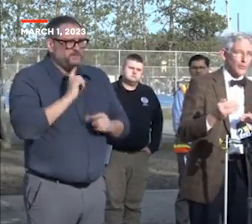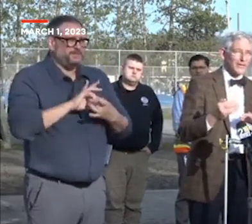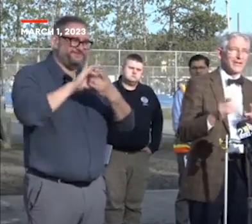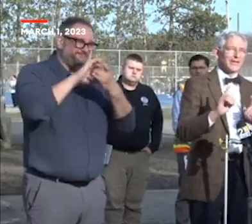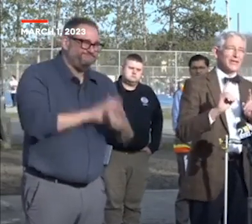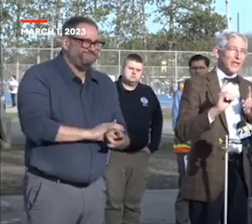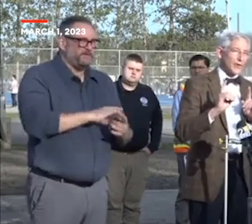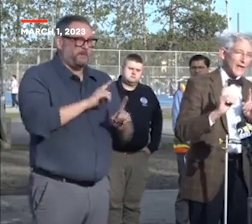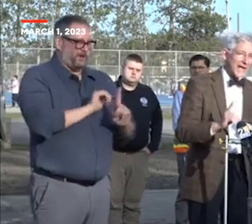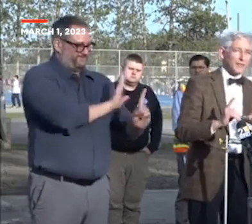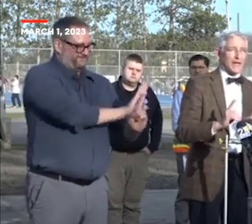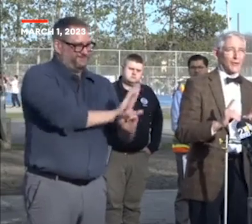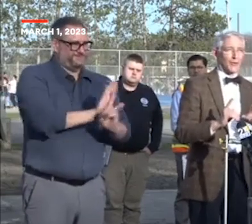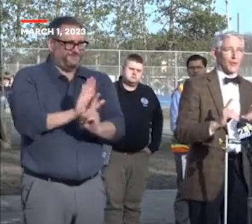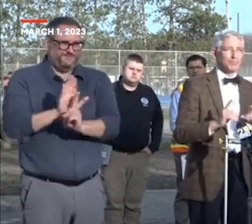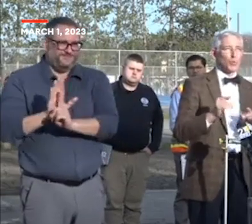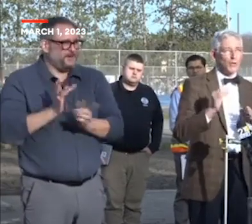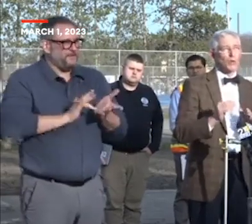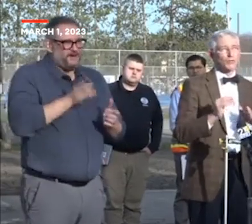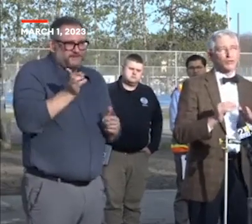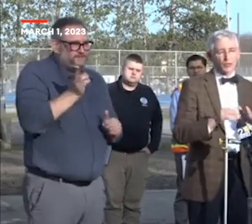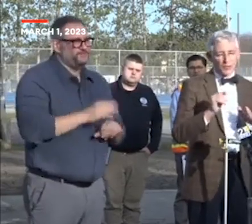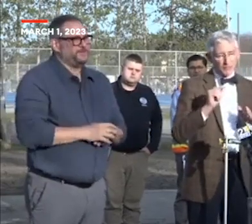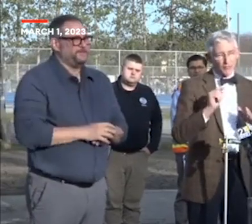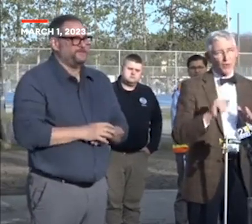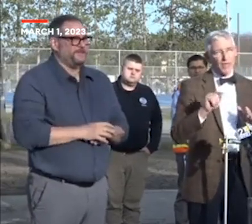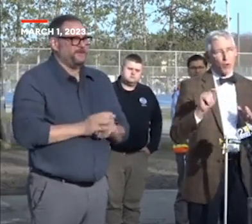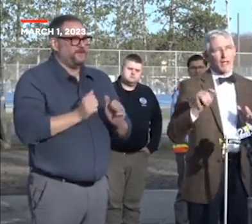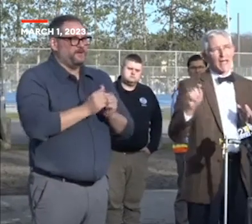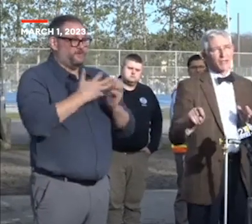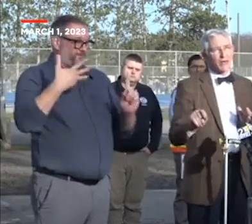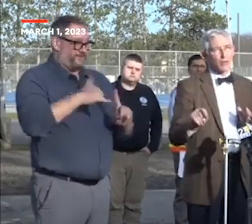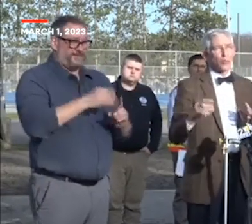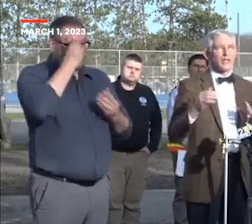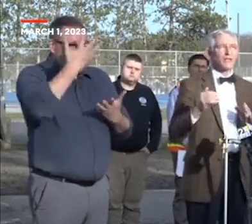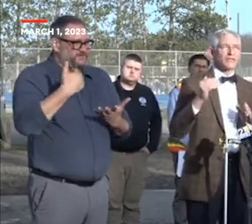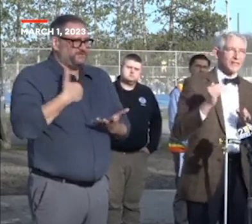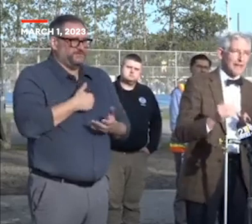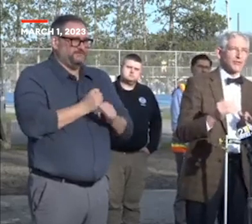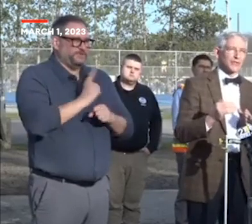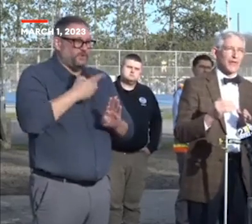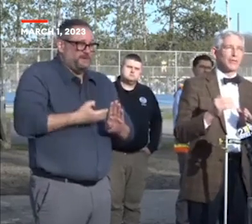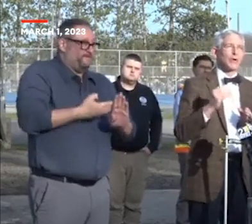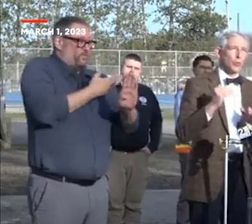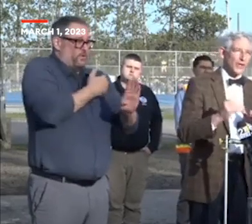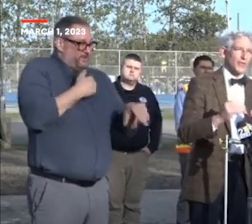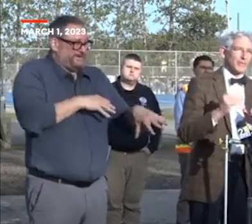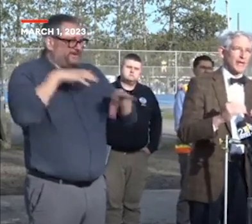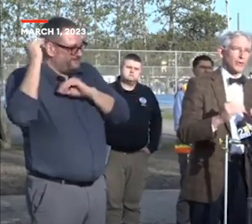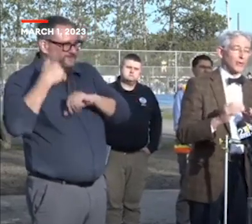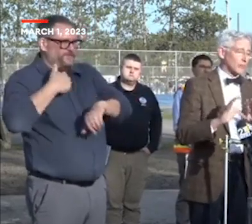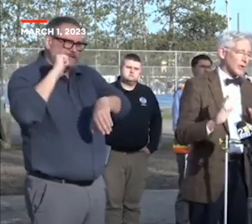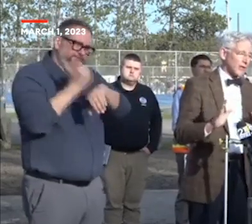home. If they don't have a medical home, we work to ensure that before they walk out of there, we've established them with